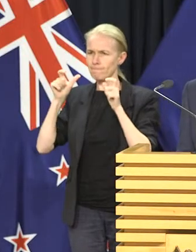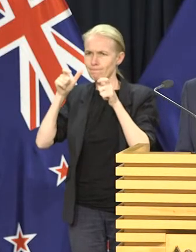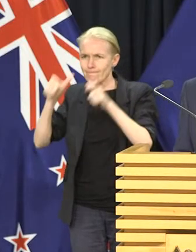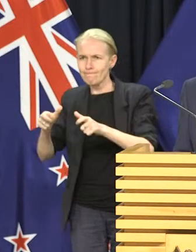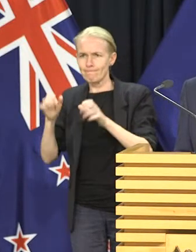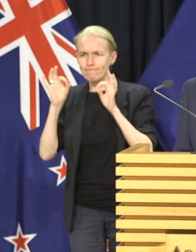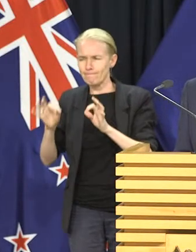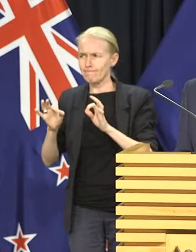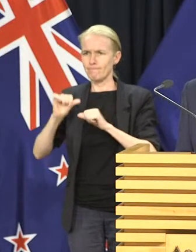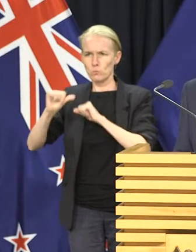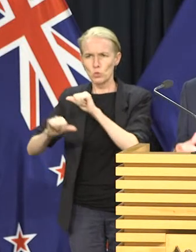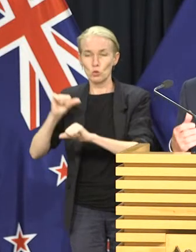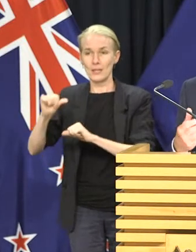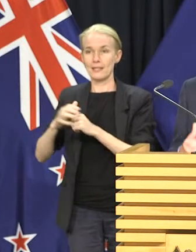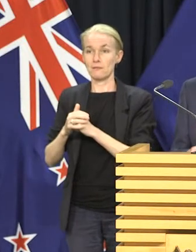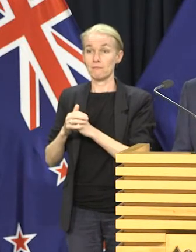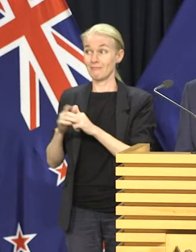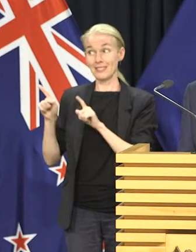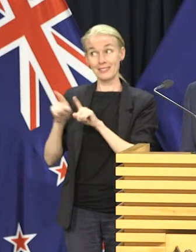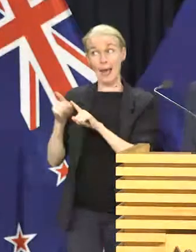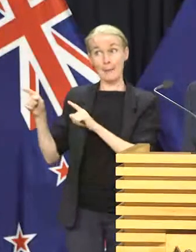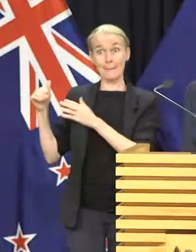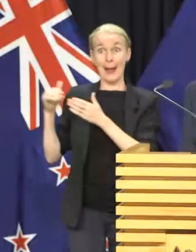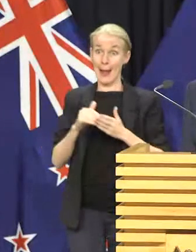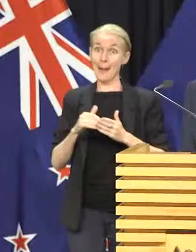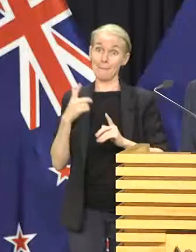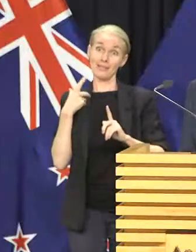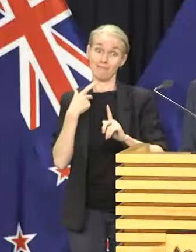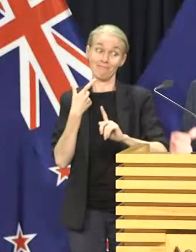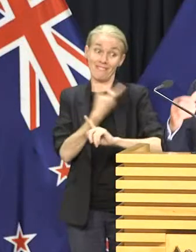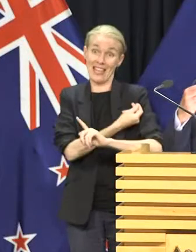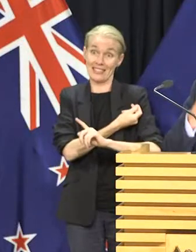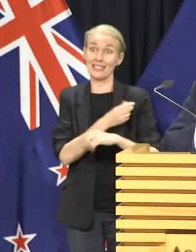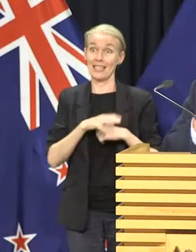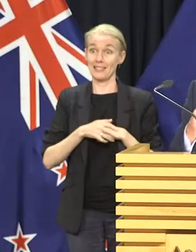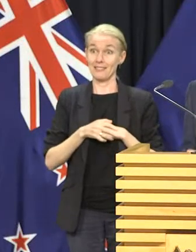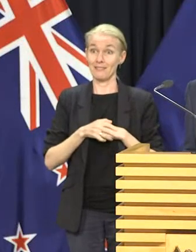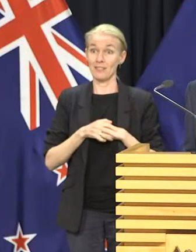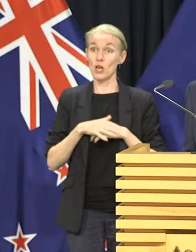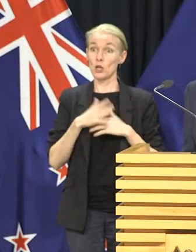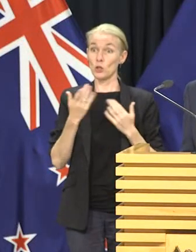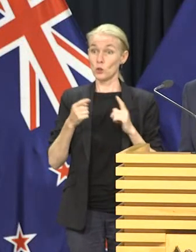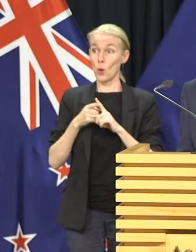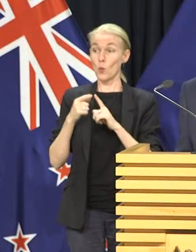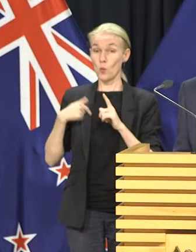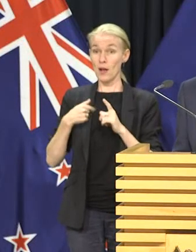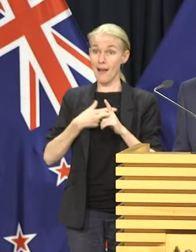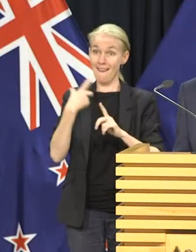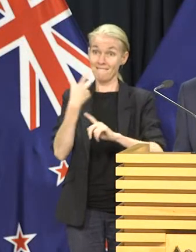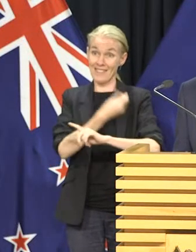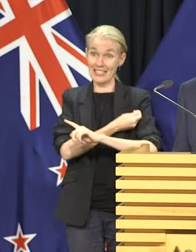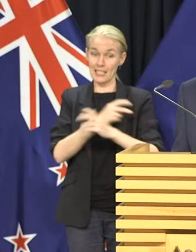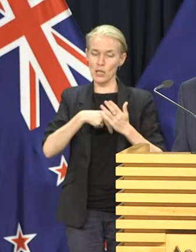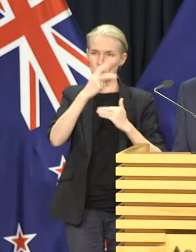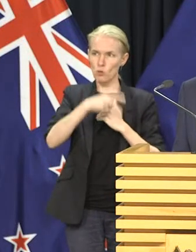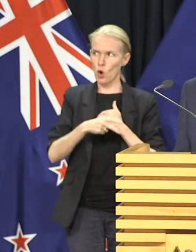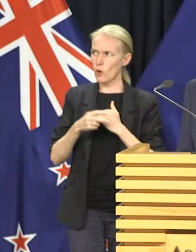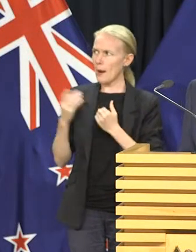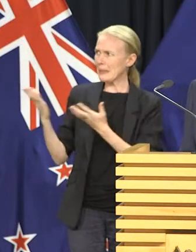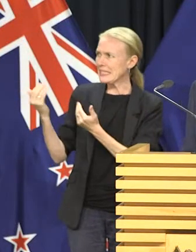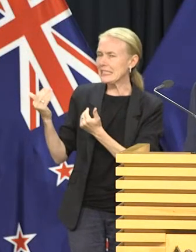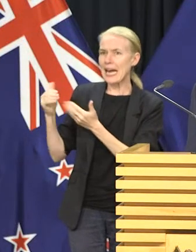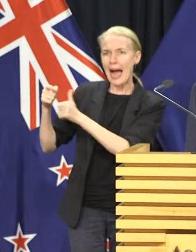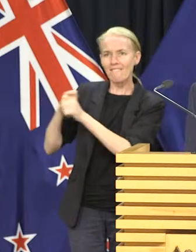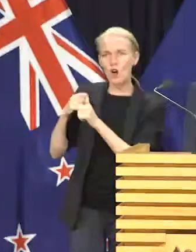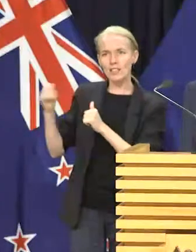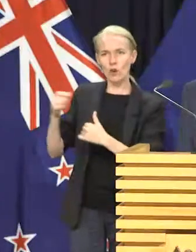the vaccination program. We have had NZDF logistics experts embedded in our vaccination program. We have had